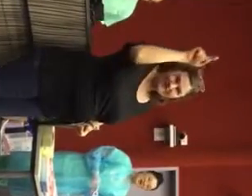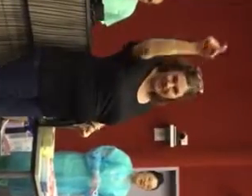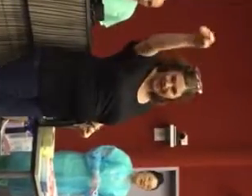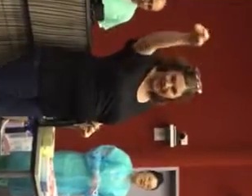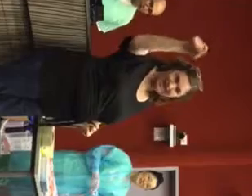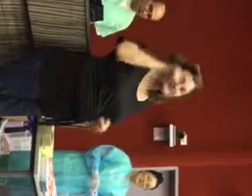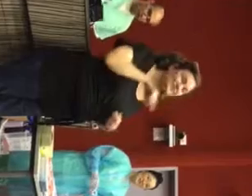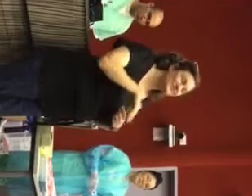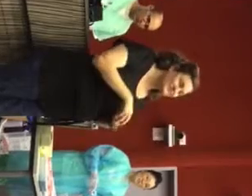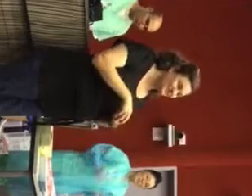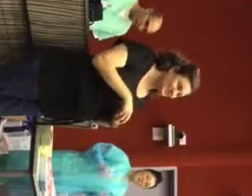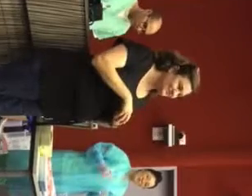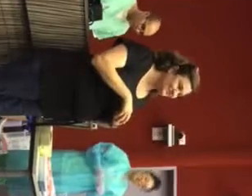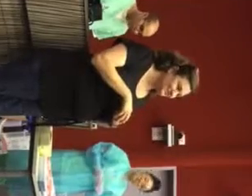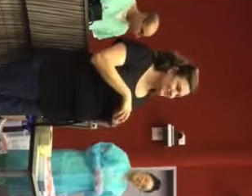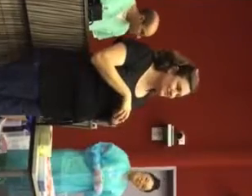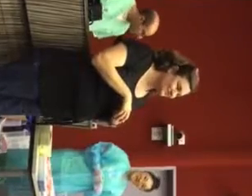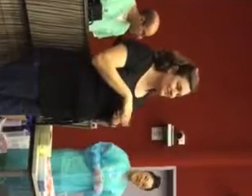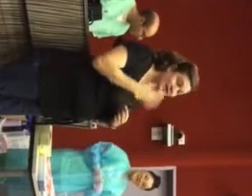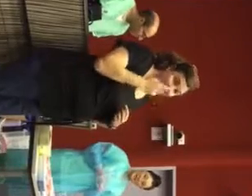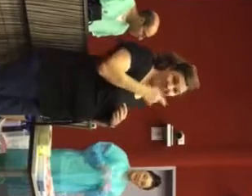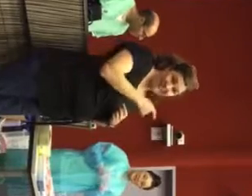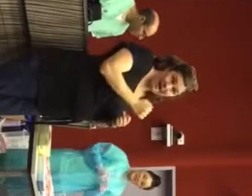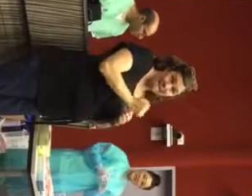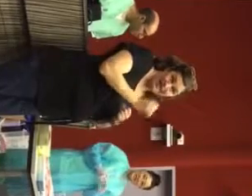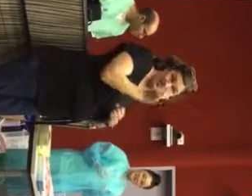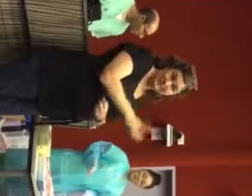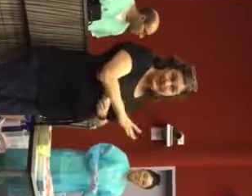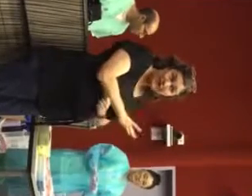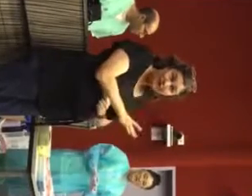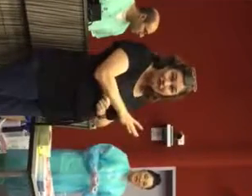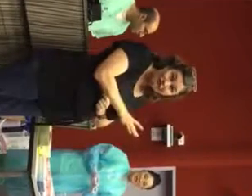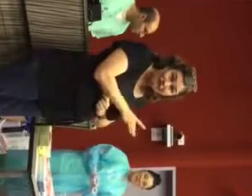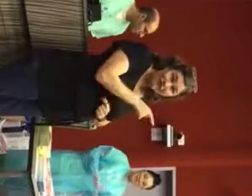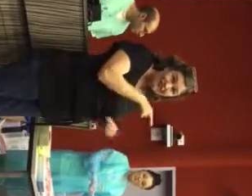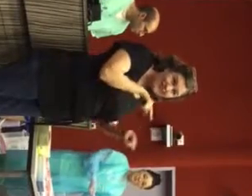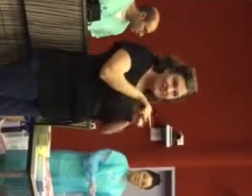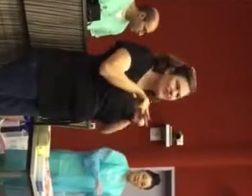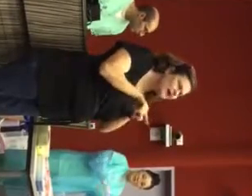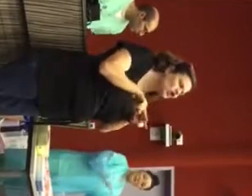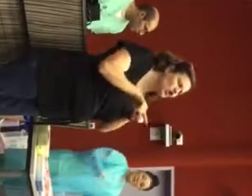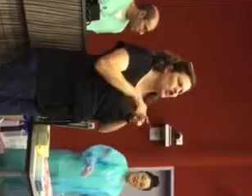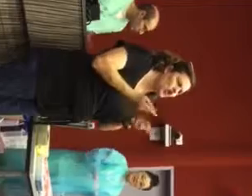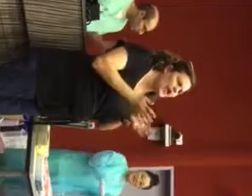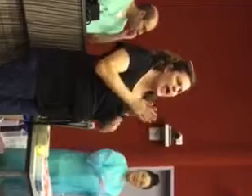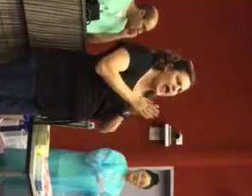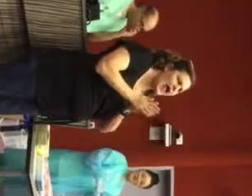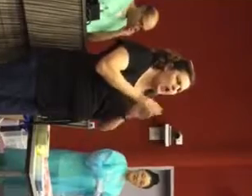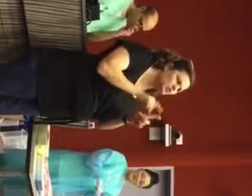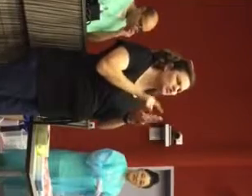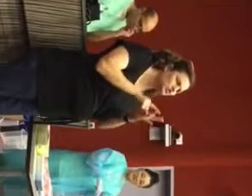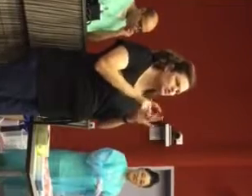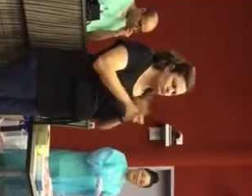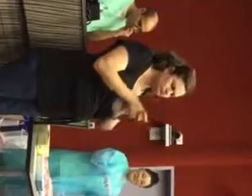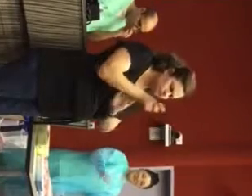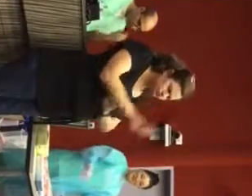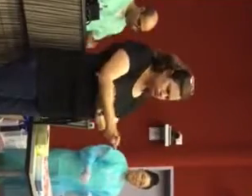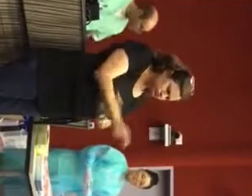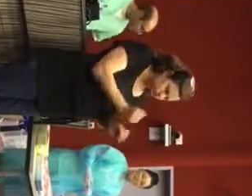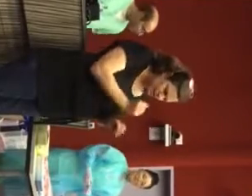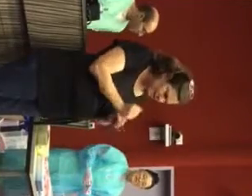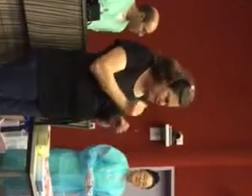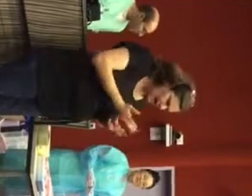and if we made ourselves, because we learned how to do the prosthodontic the